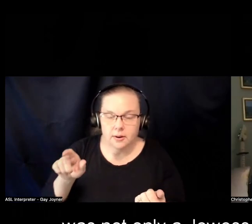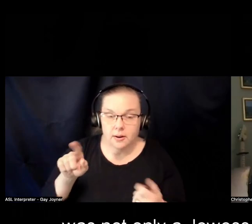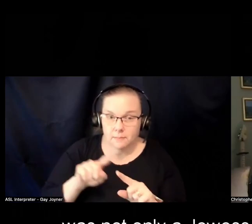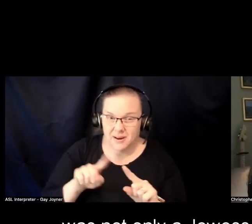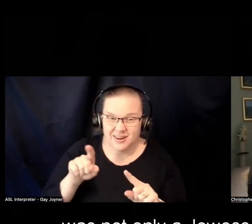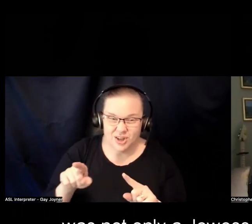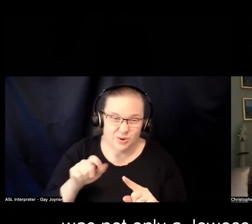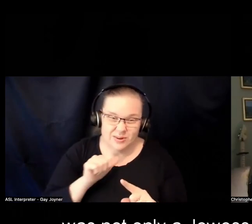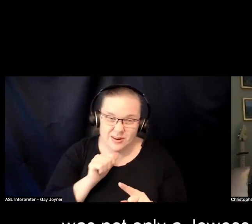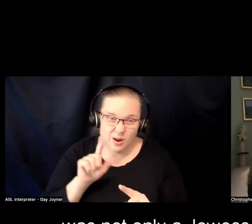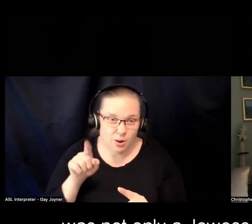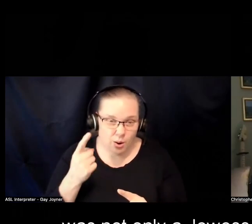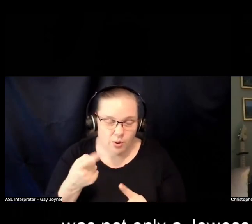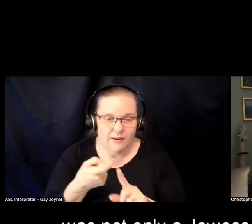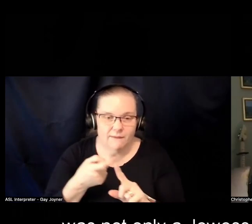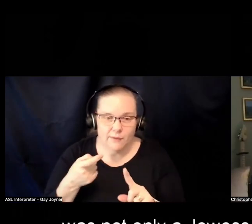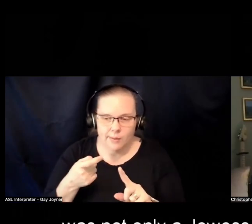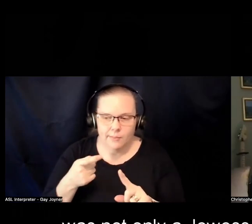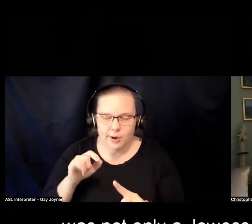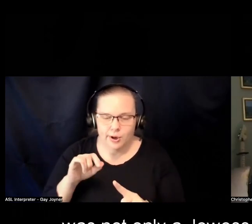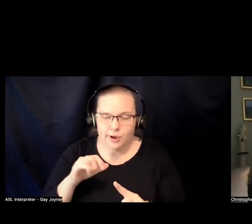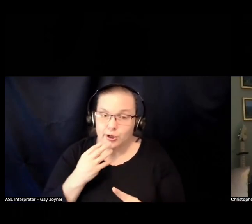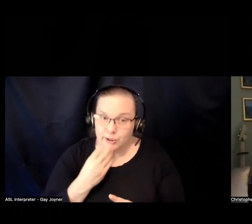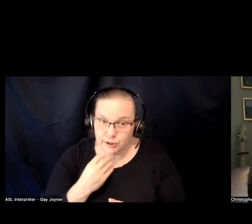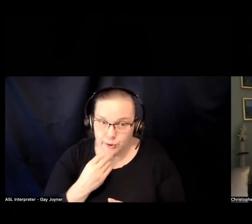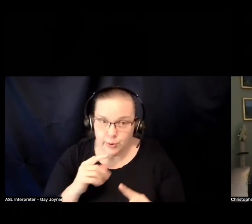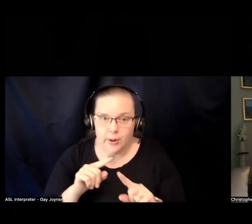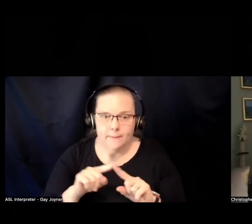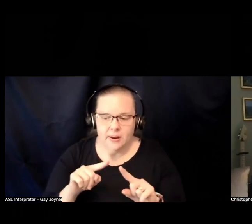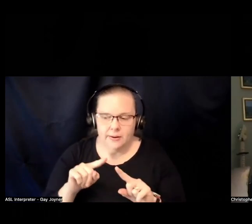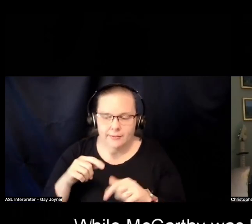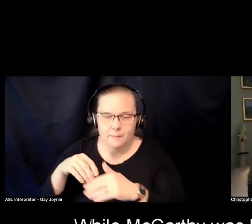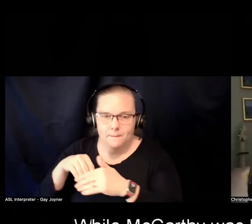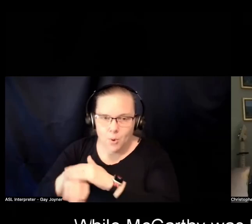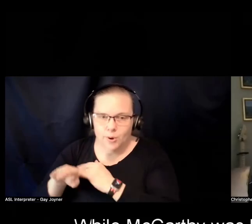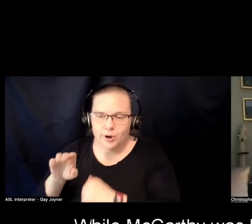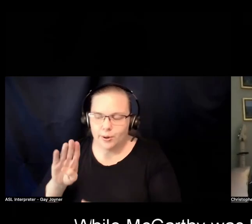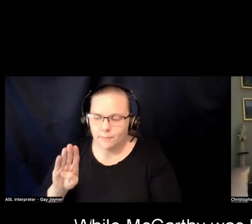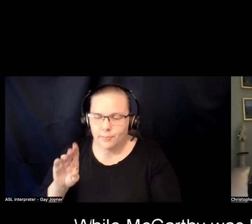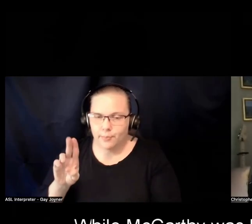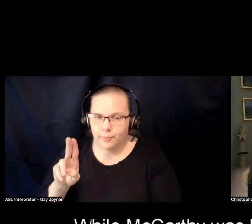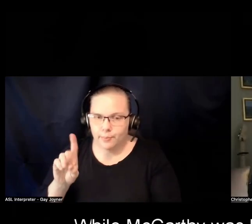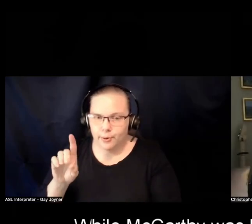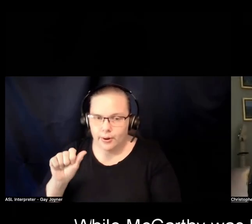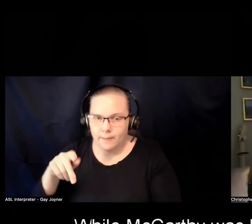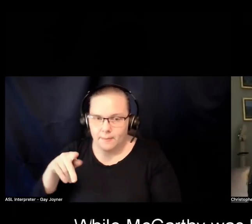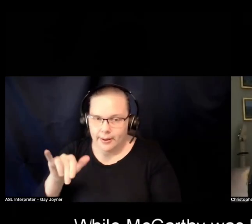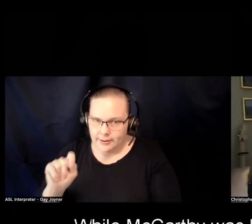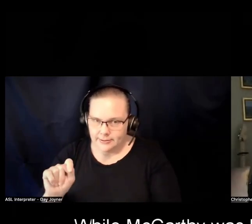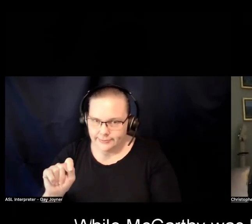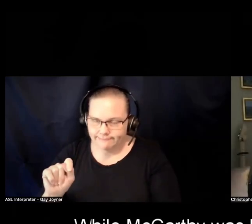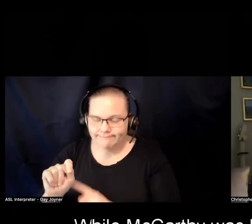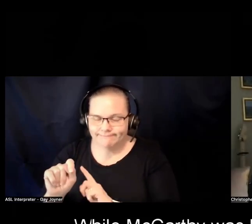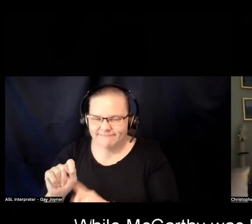not only a Jewess, but an alien from Budapest with socialistic ideas. While McCarthy was hosting the Good Reverend,